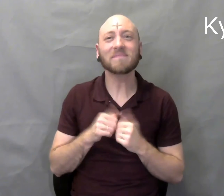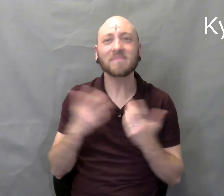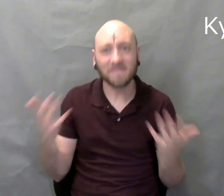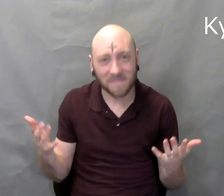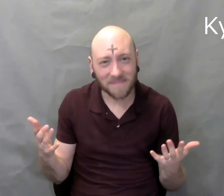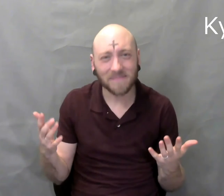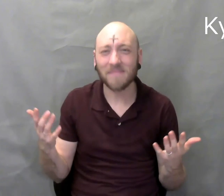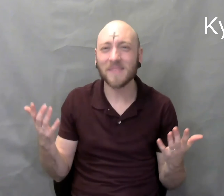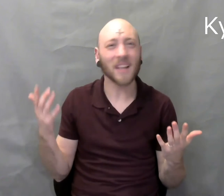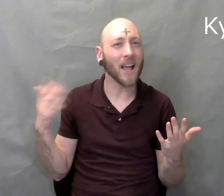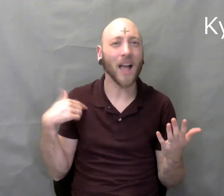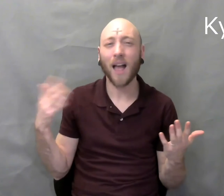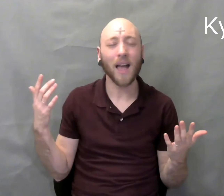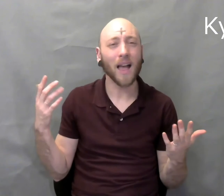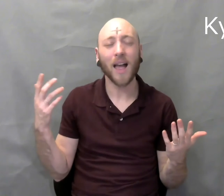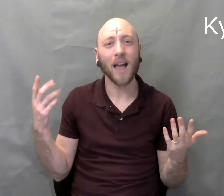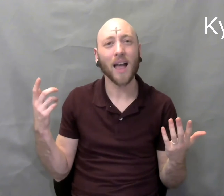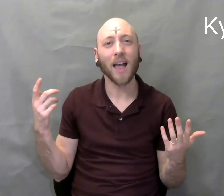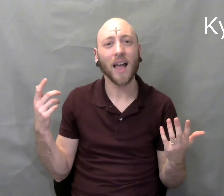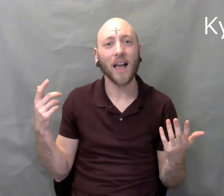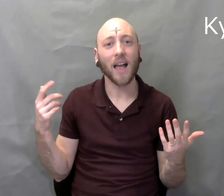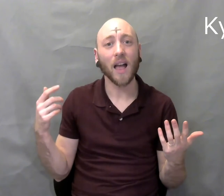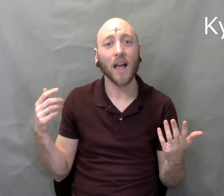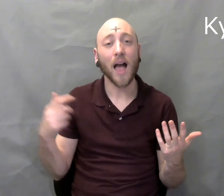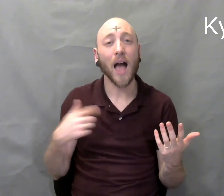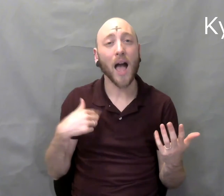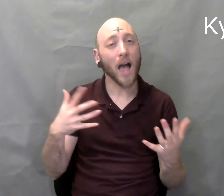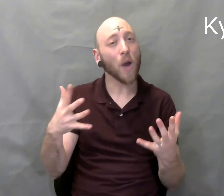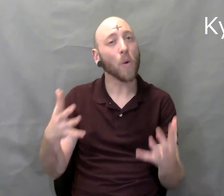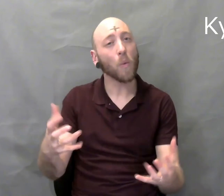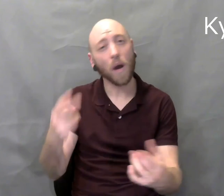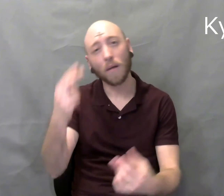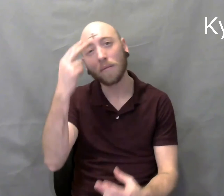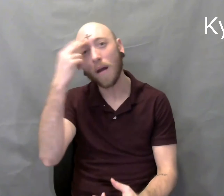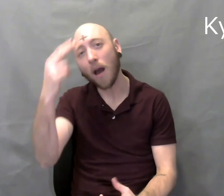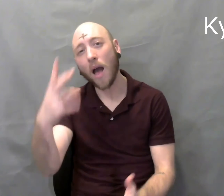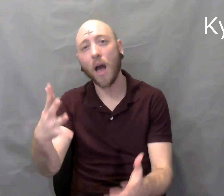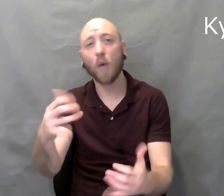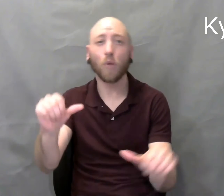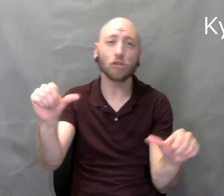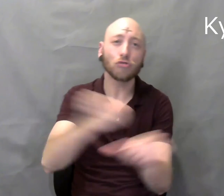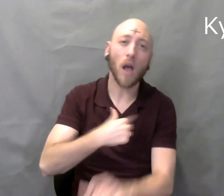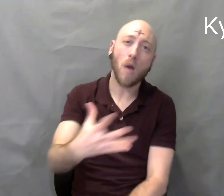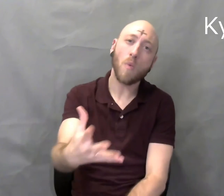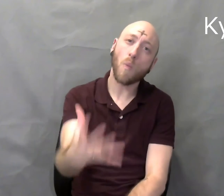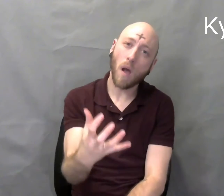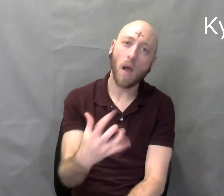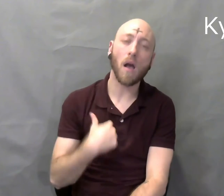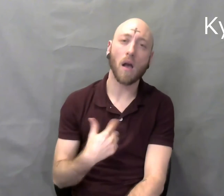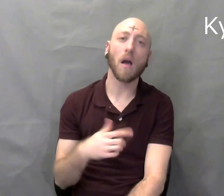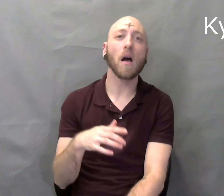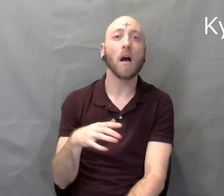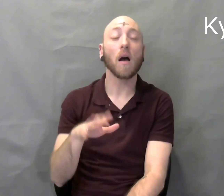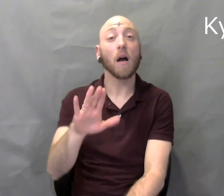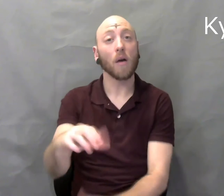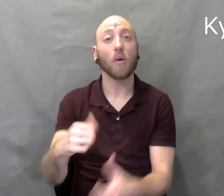yeah, like I wanted to get messed up. And what I also remember was coming home